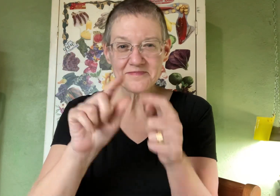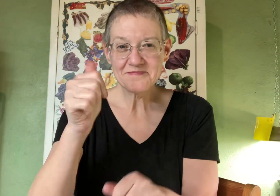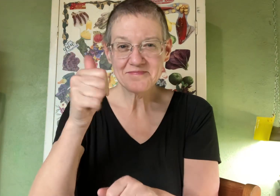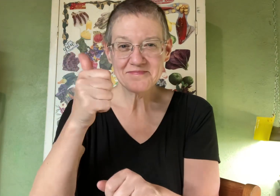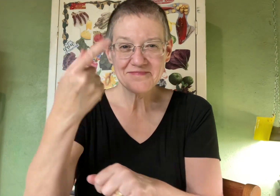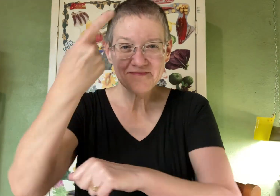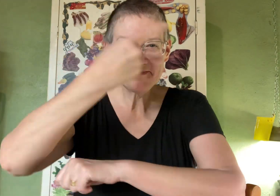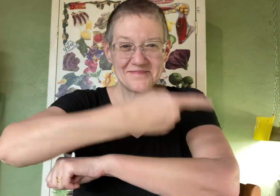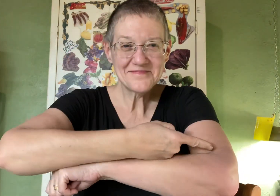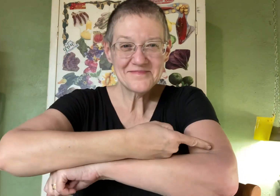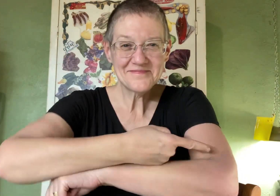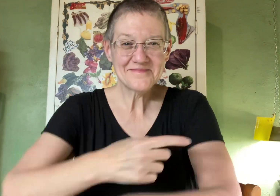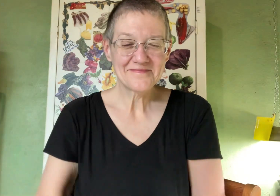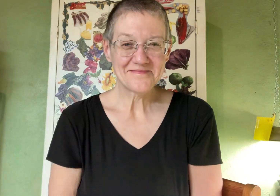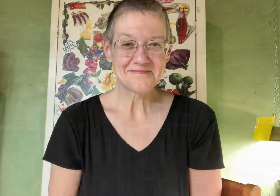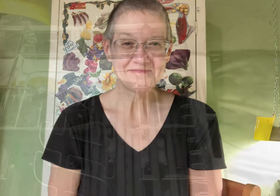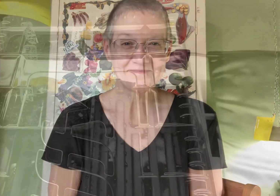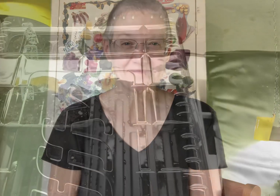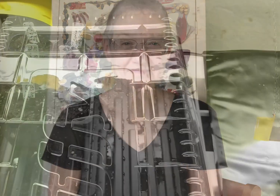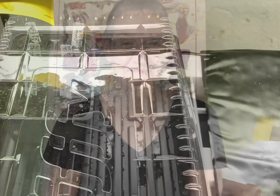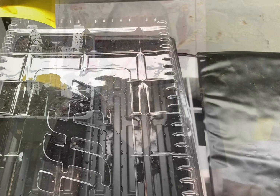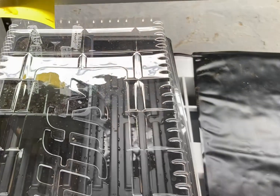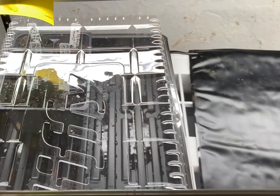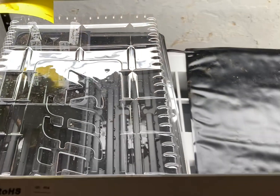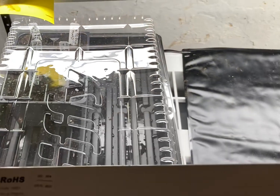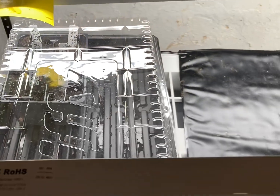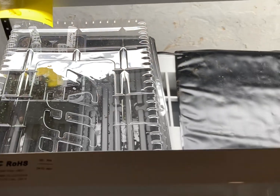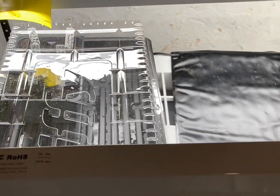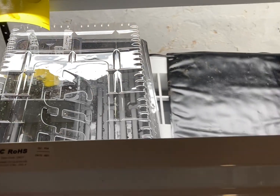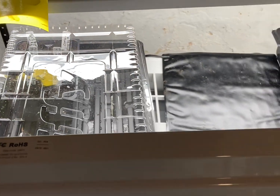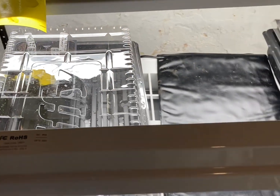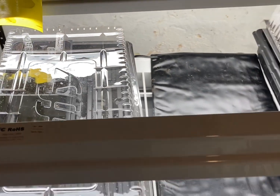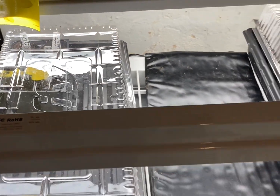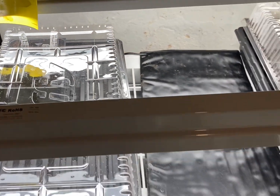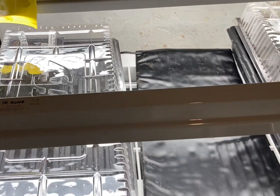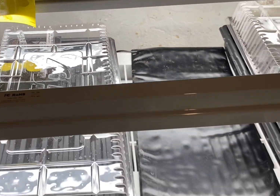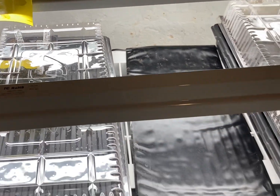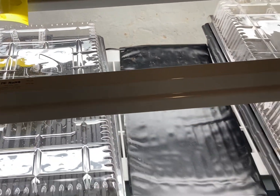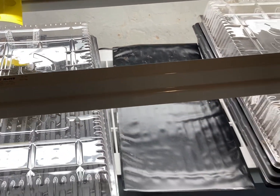Now, they're going to germinate in 5 to 10 days.